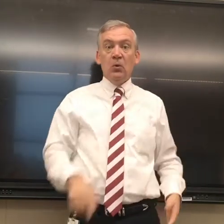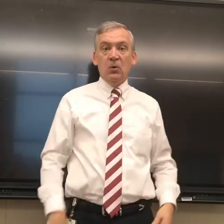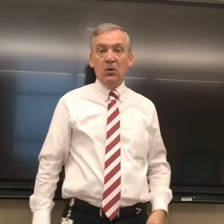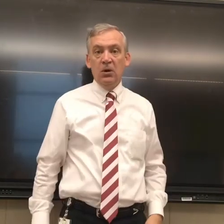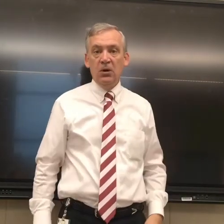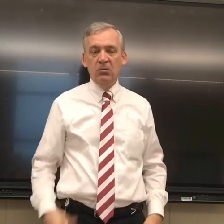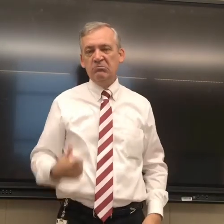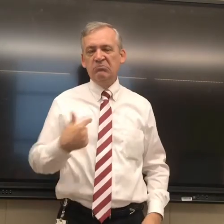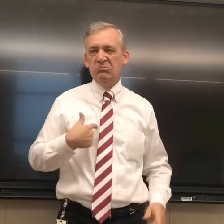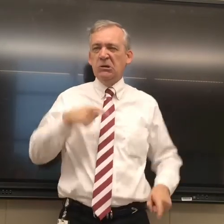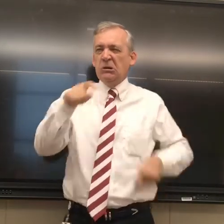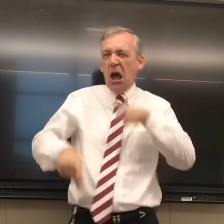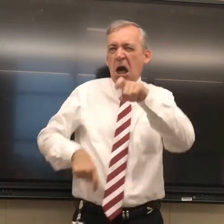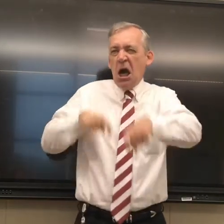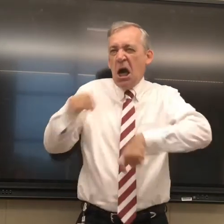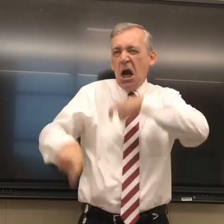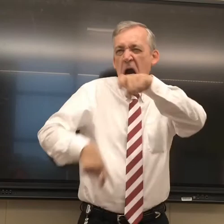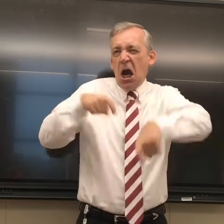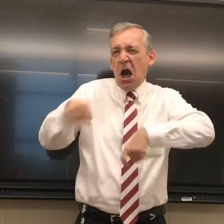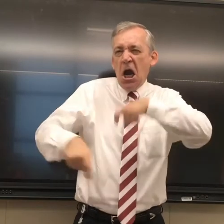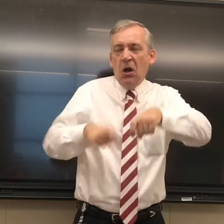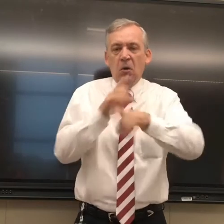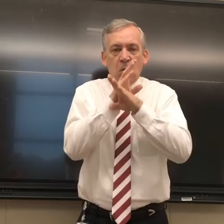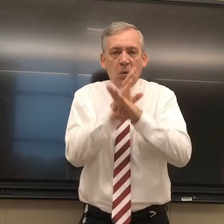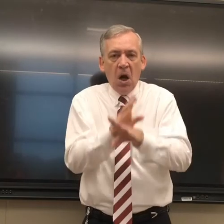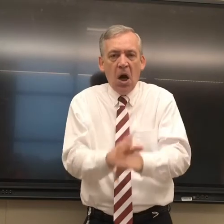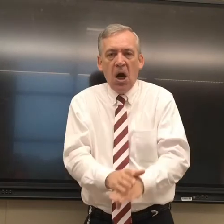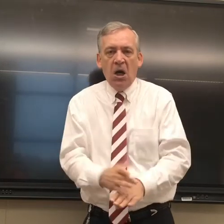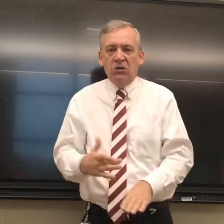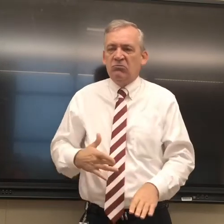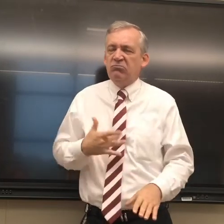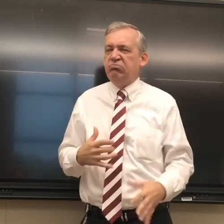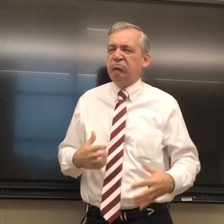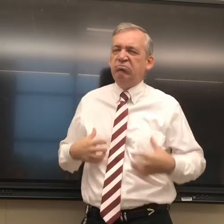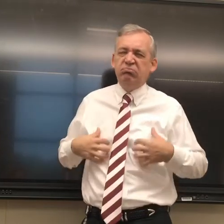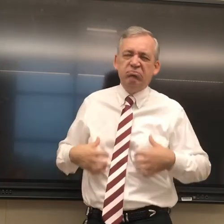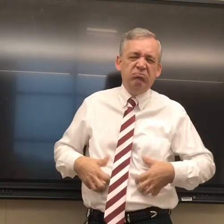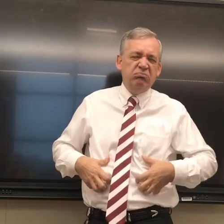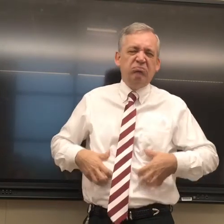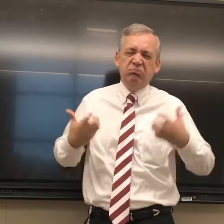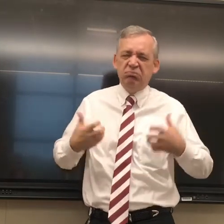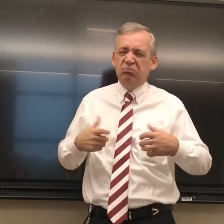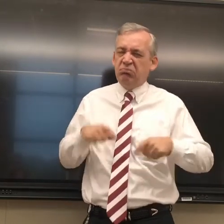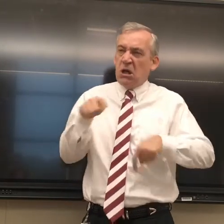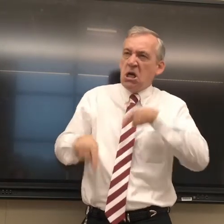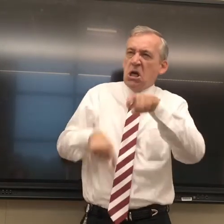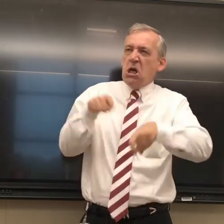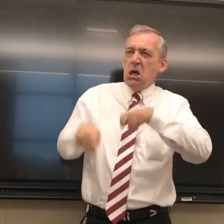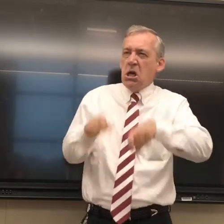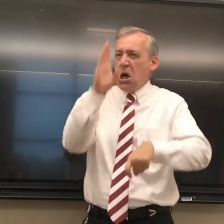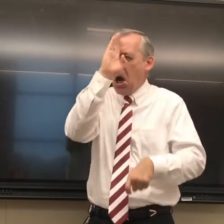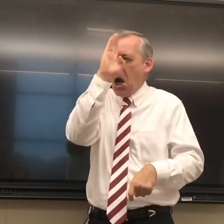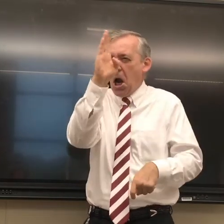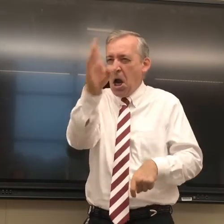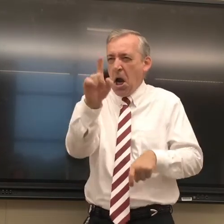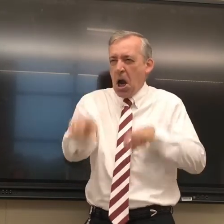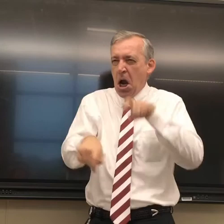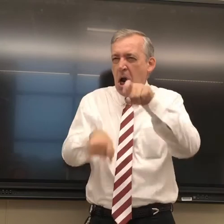Running silently and furiously until I came to where I had half known I was headed, to Miss Lottie's